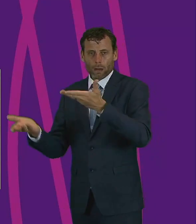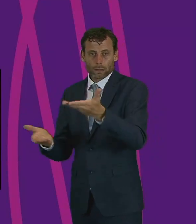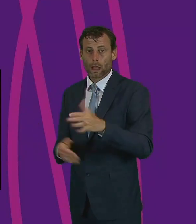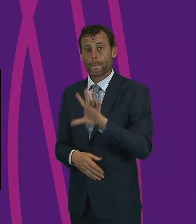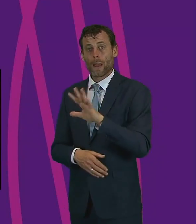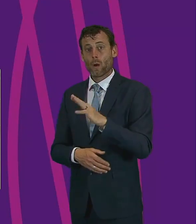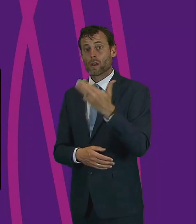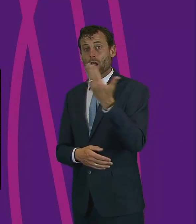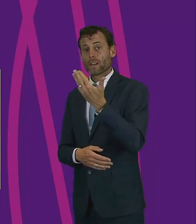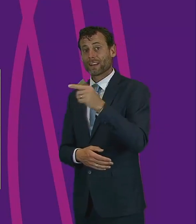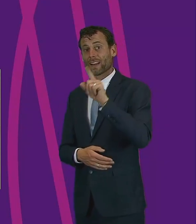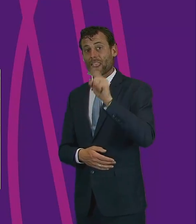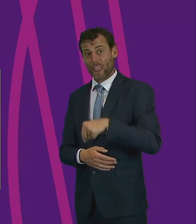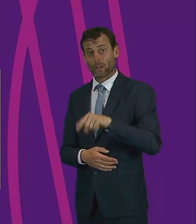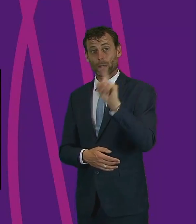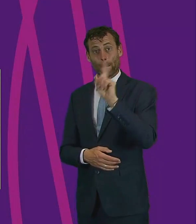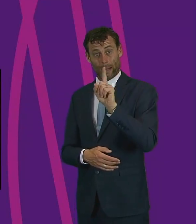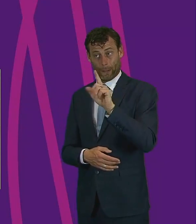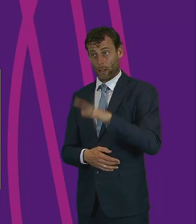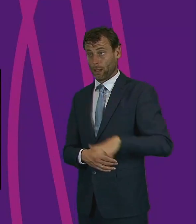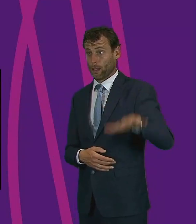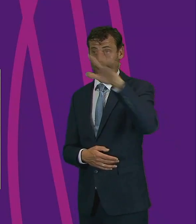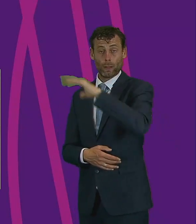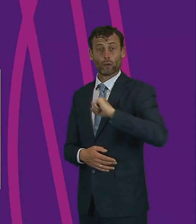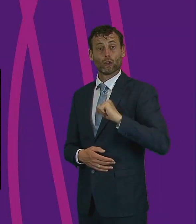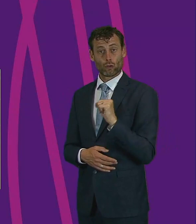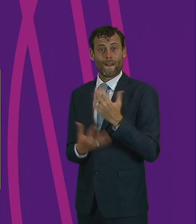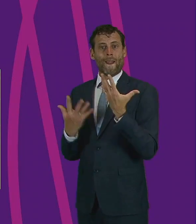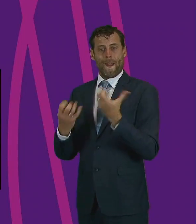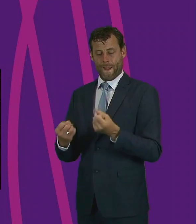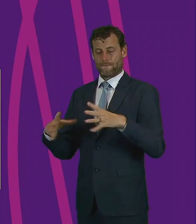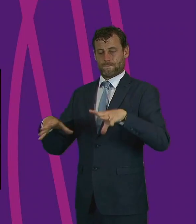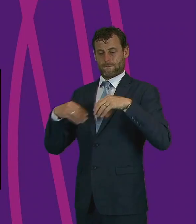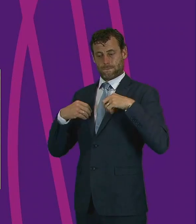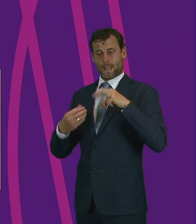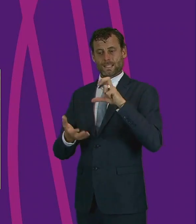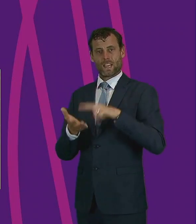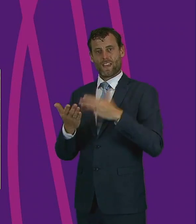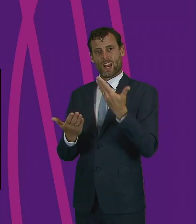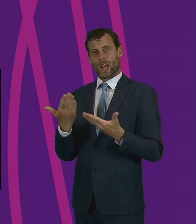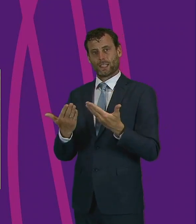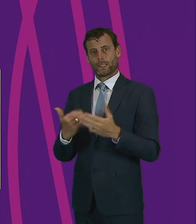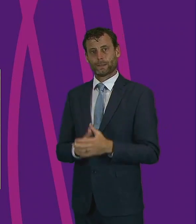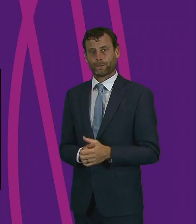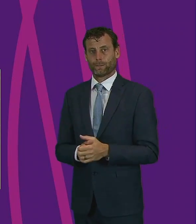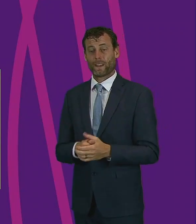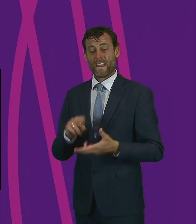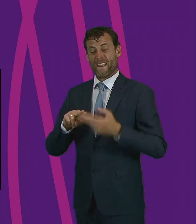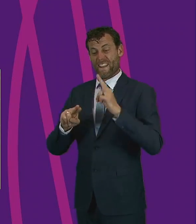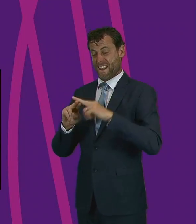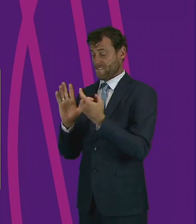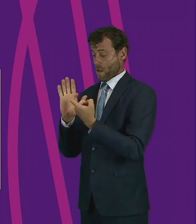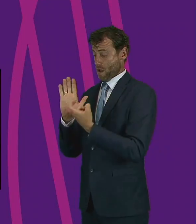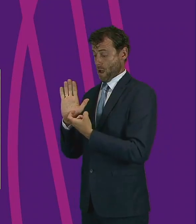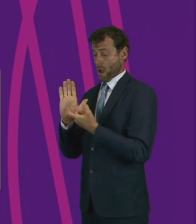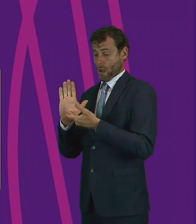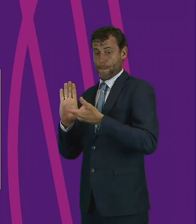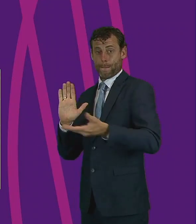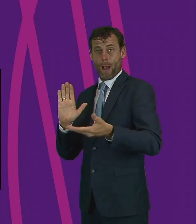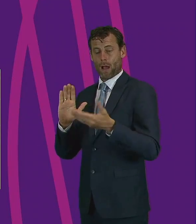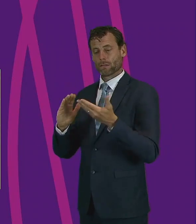19,000 people in Scotland with a COVID-19 infection. In simple terms, if the R rate remains below 1, the